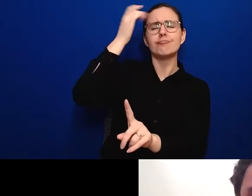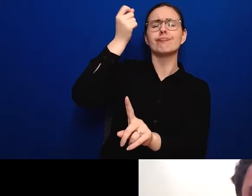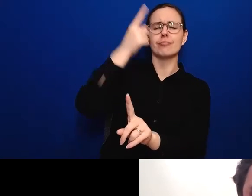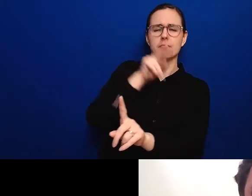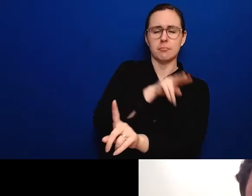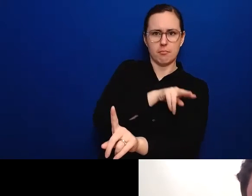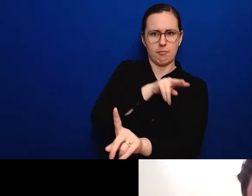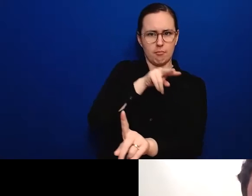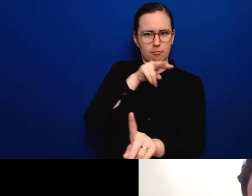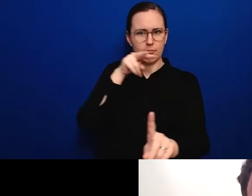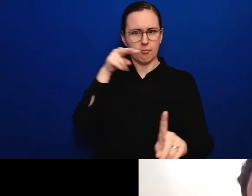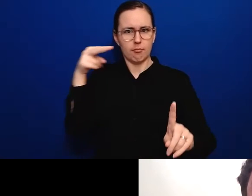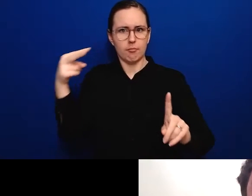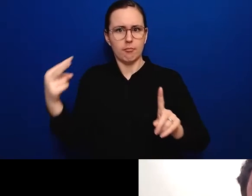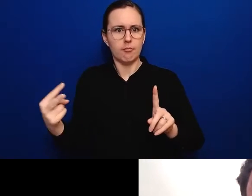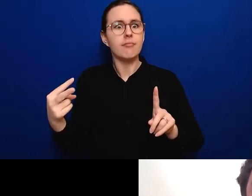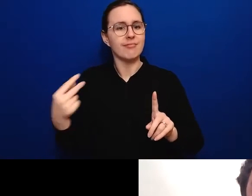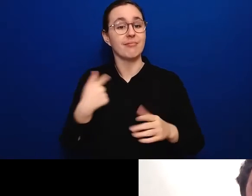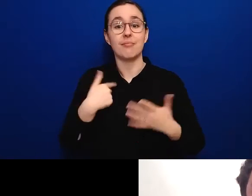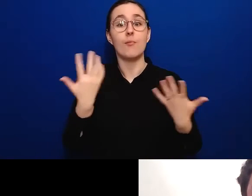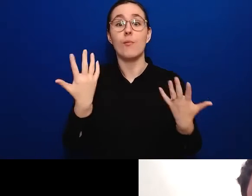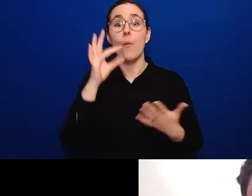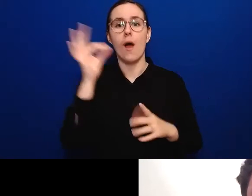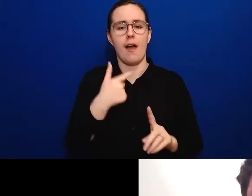to assume the things for them, because this is